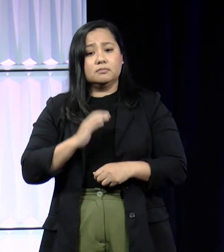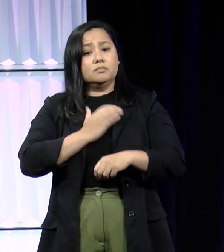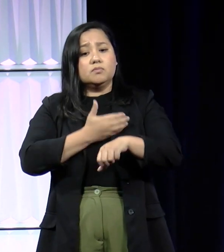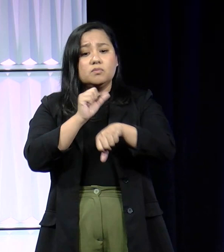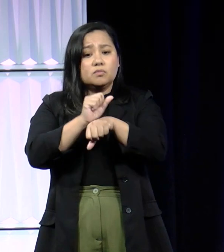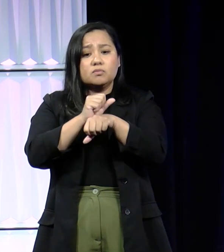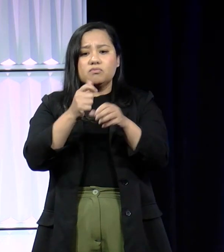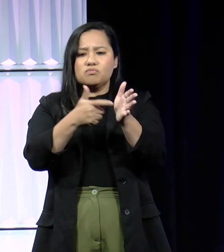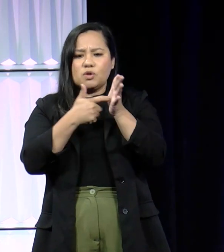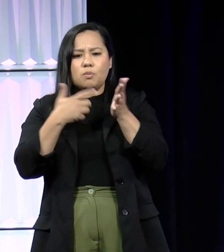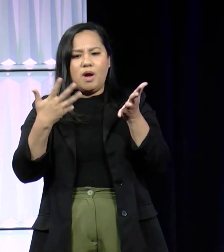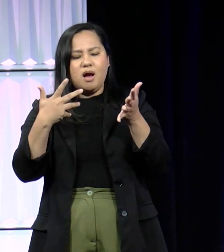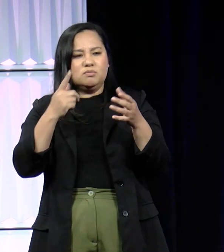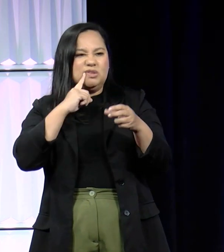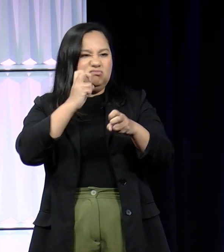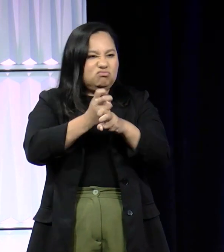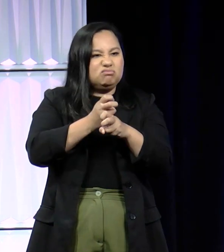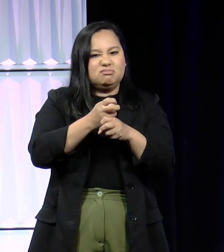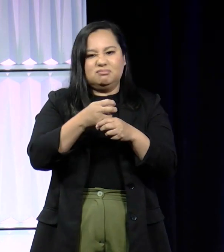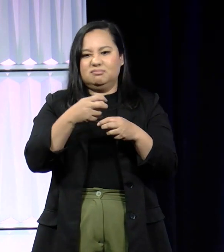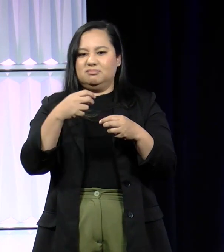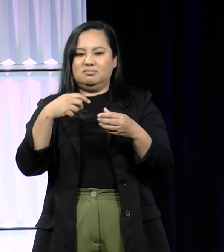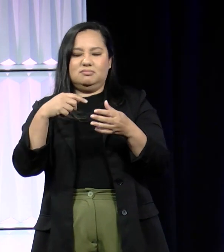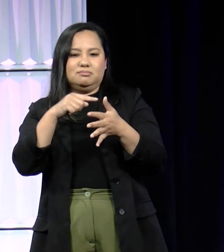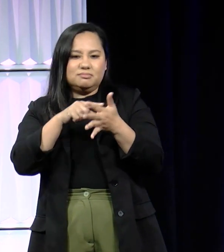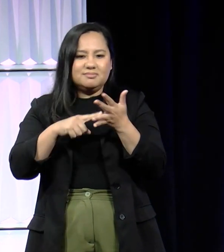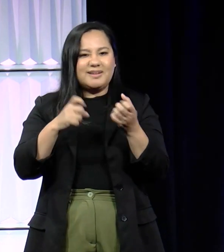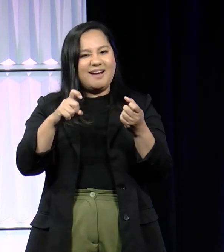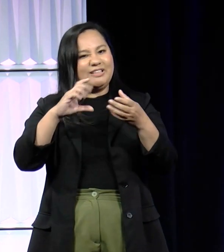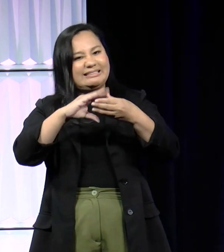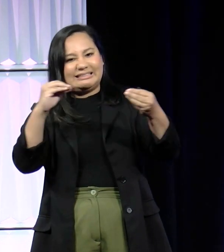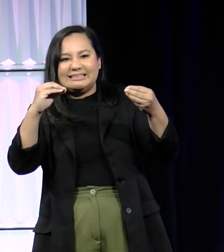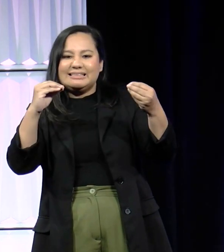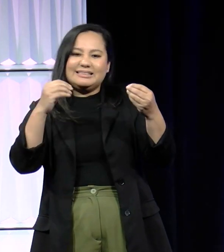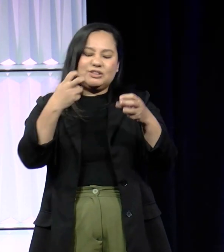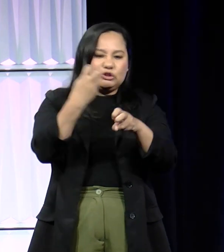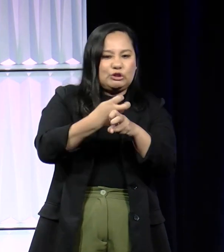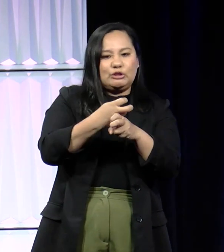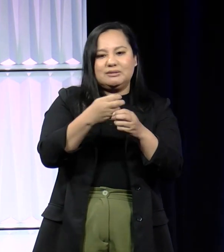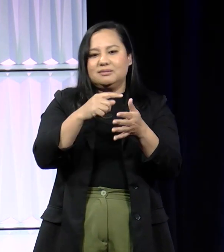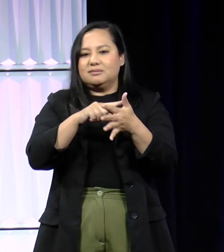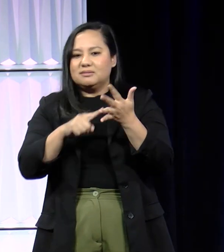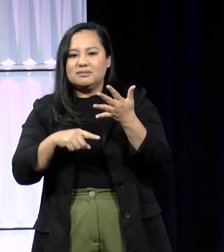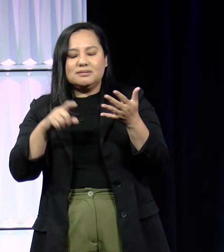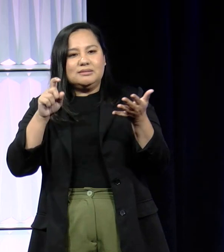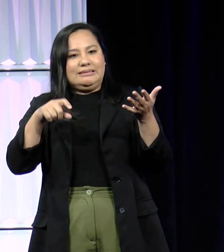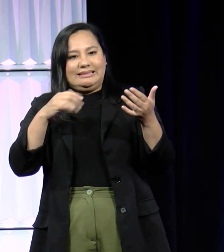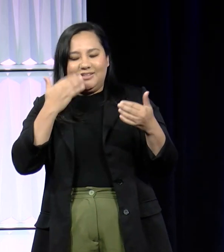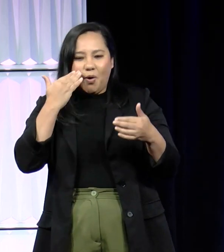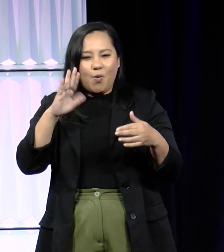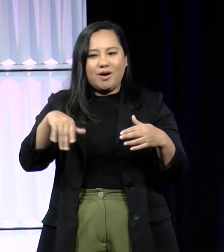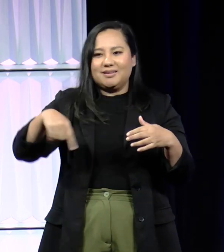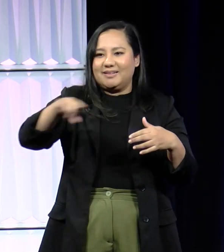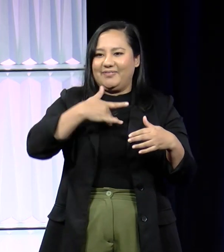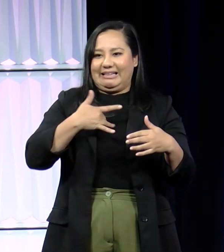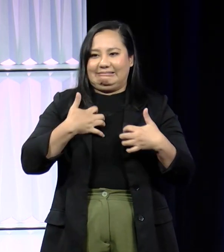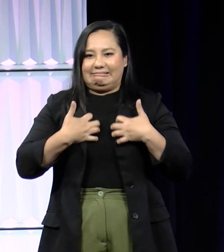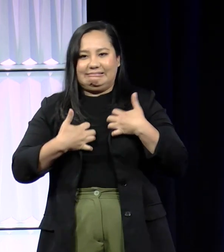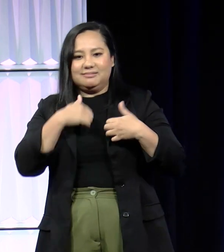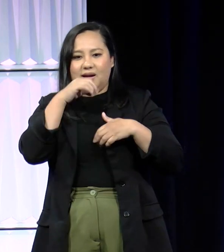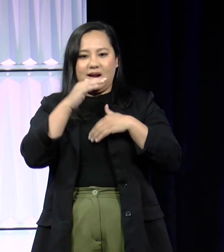hard things, face hard things. It may be uncomfortable, but it is